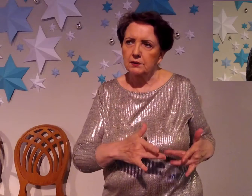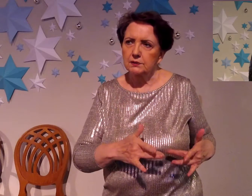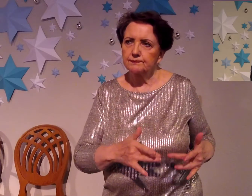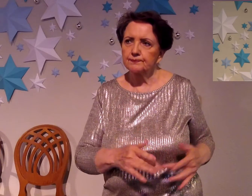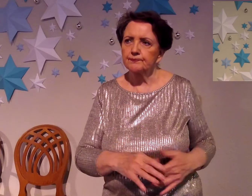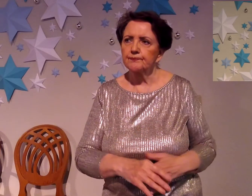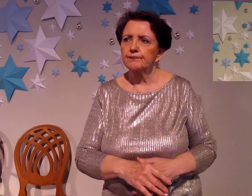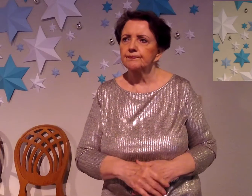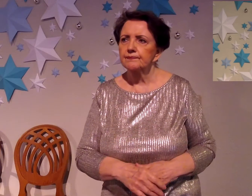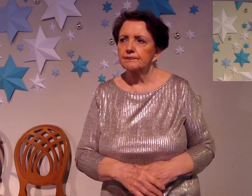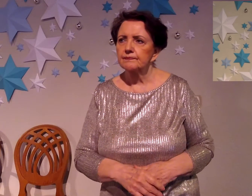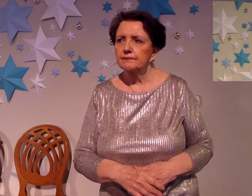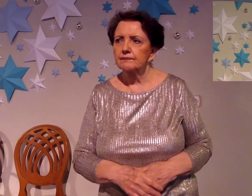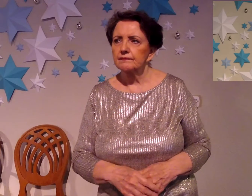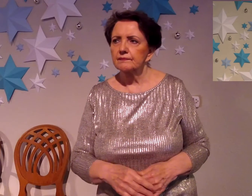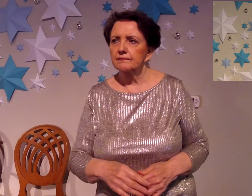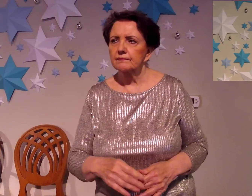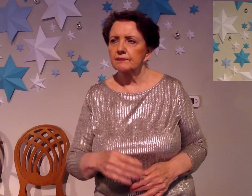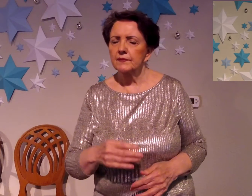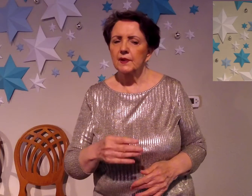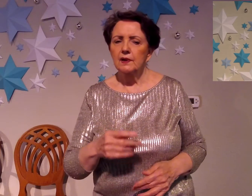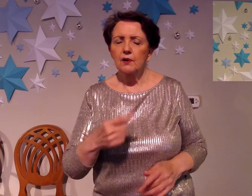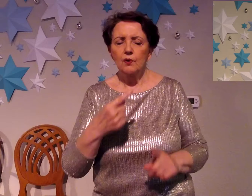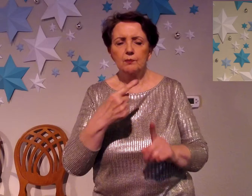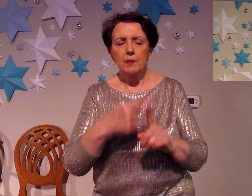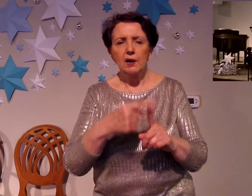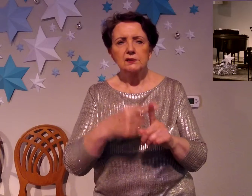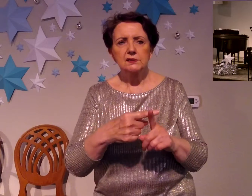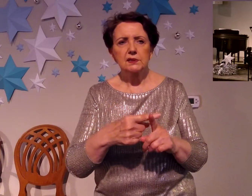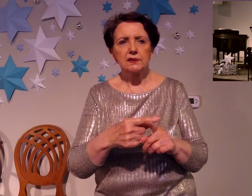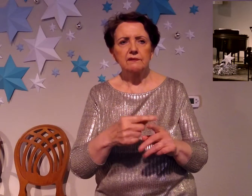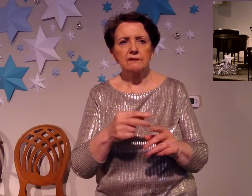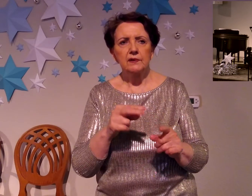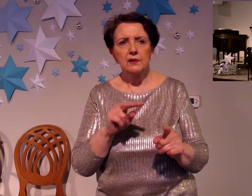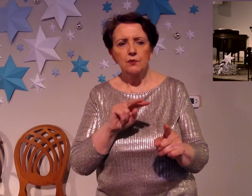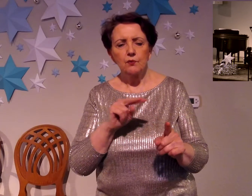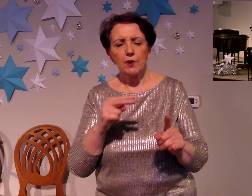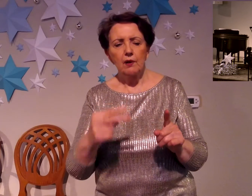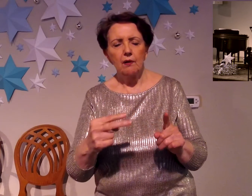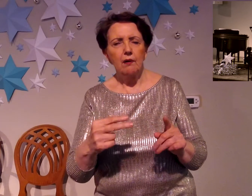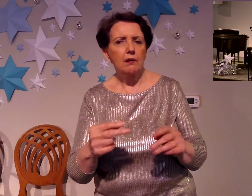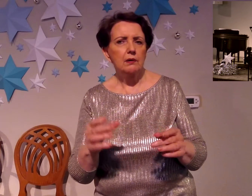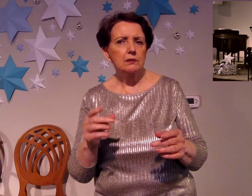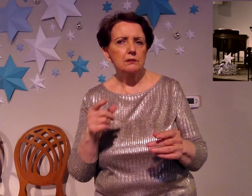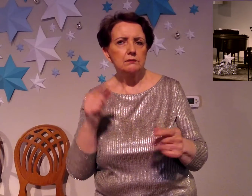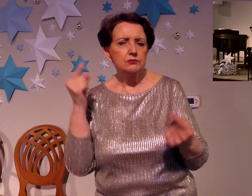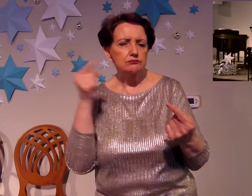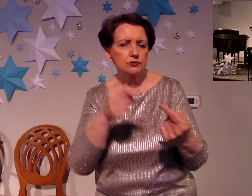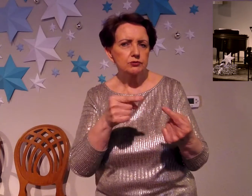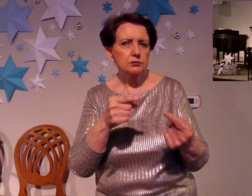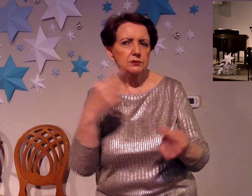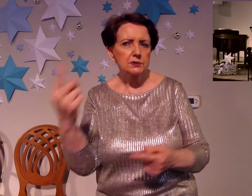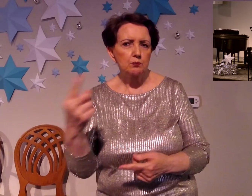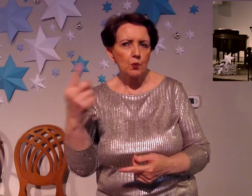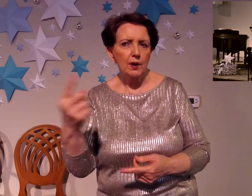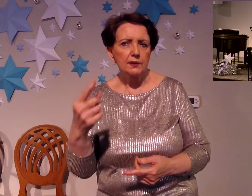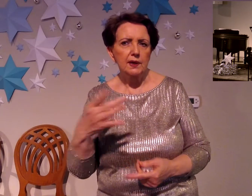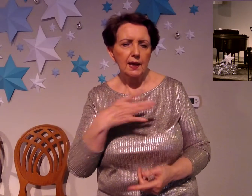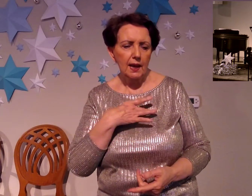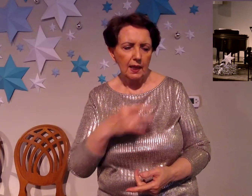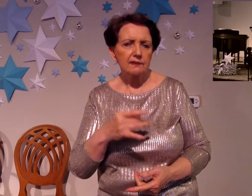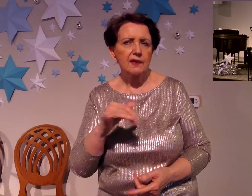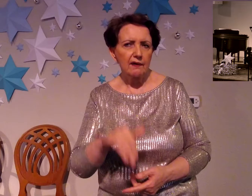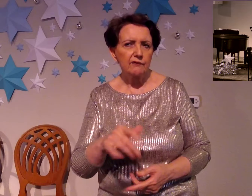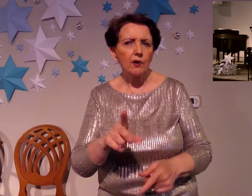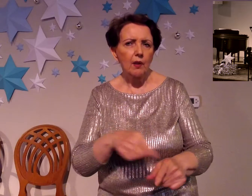positive regard toward someone. A positive regard toward someone. I've liked that for a long